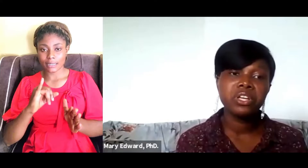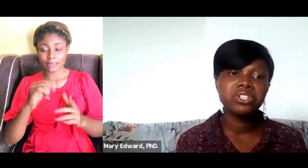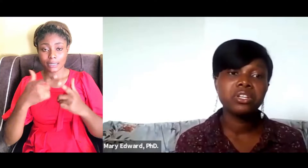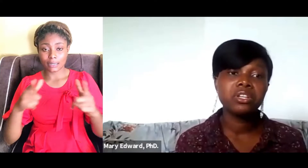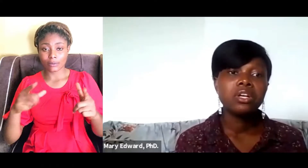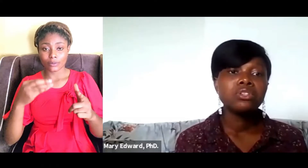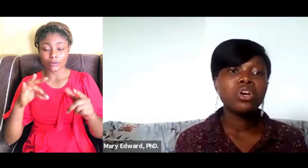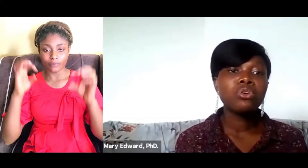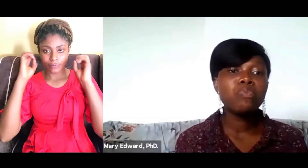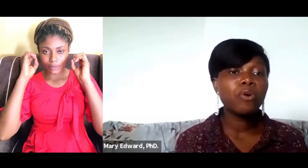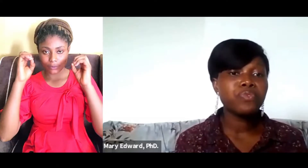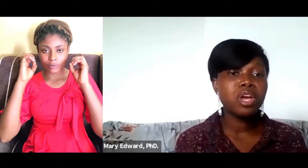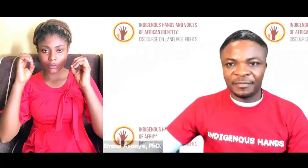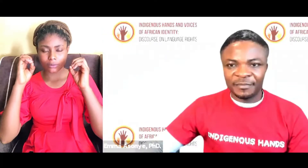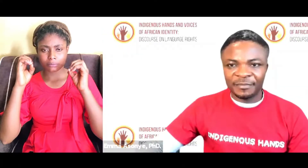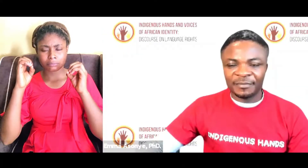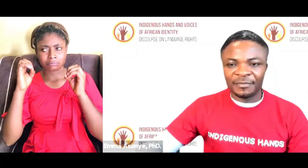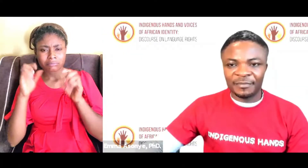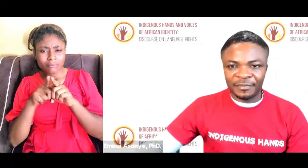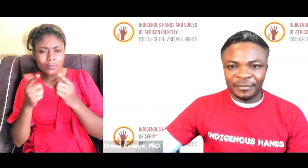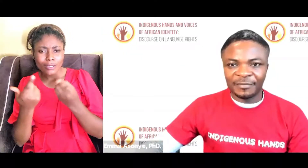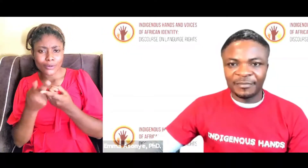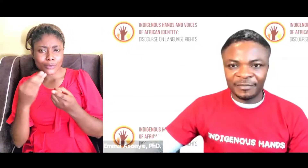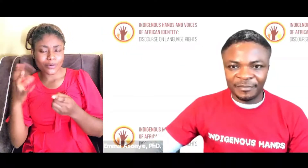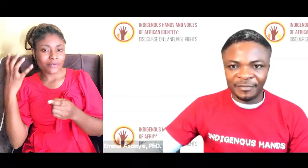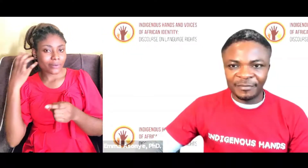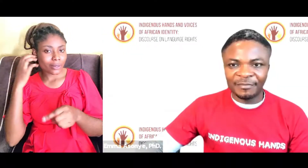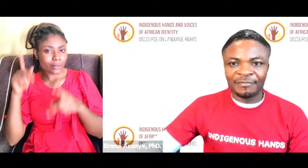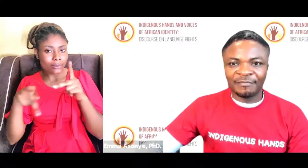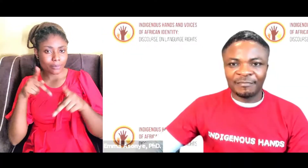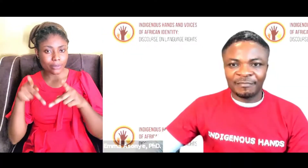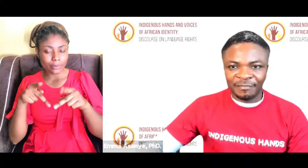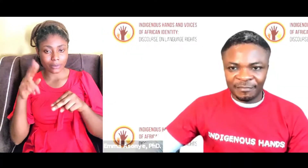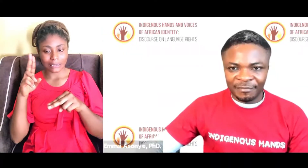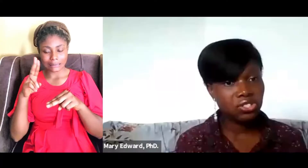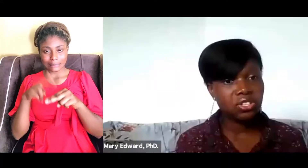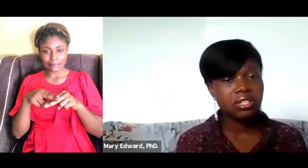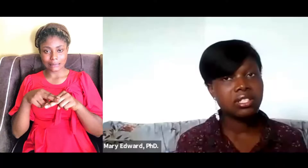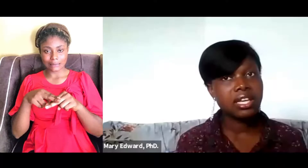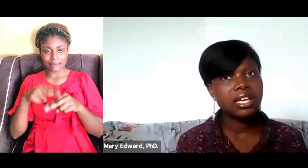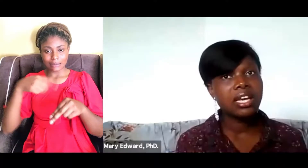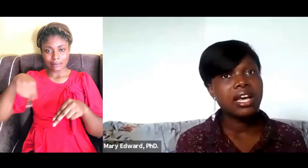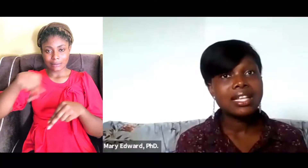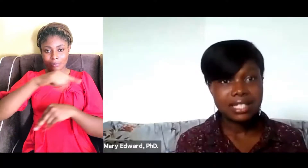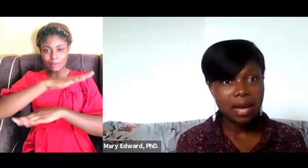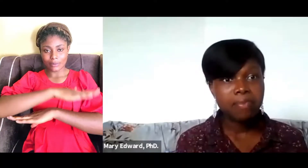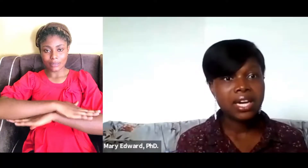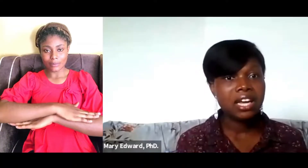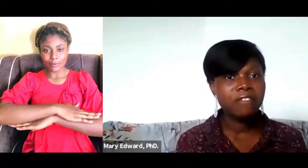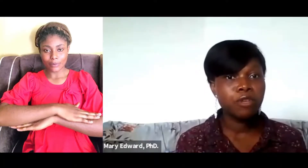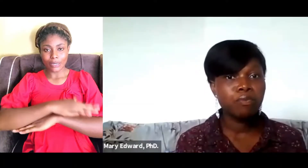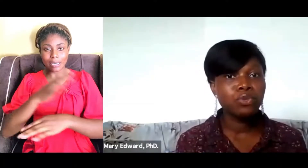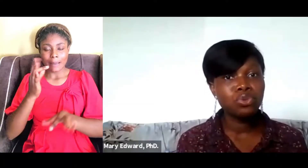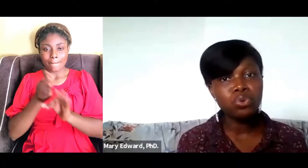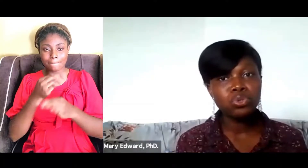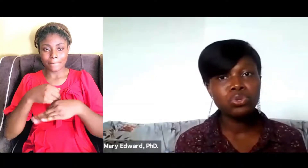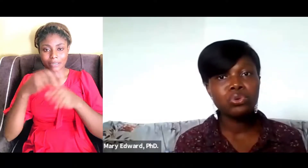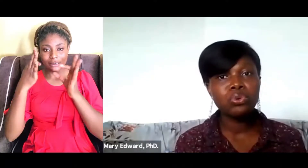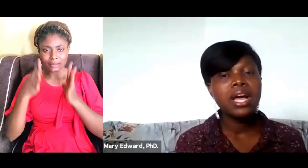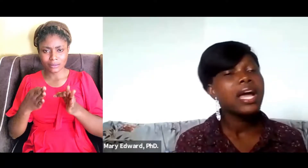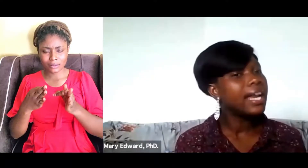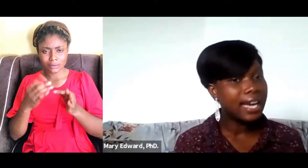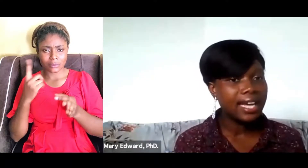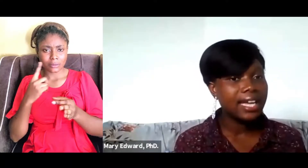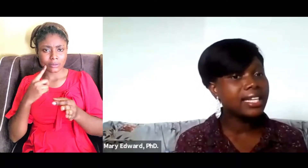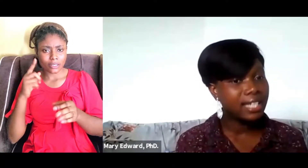of education. So a group of hearing people will sit somewhere, make a decision, take a step that deaf people should go